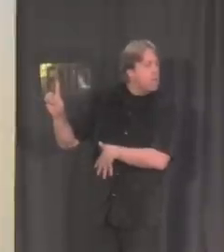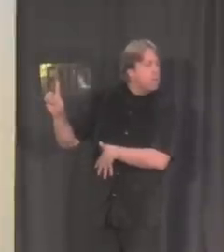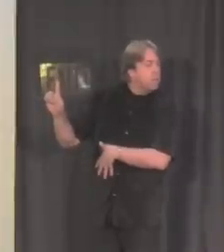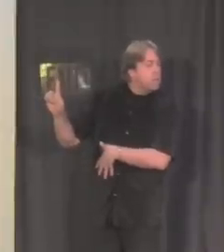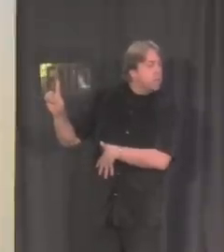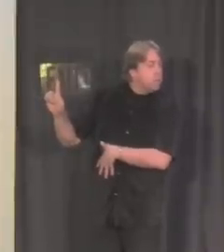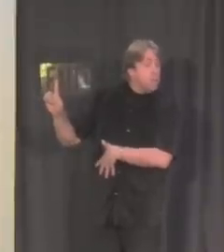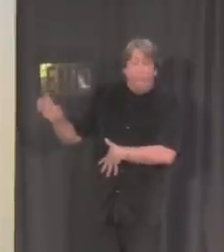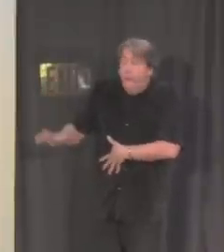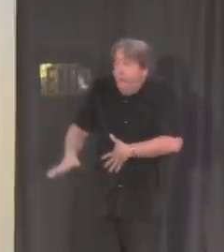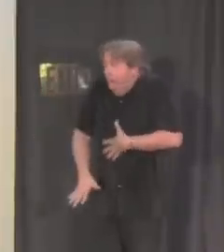Atlantic.